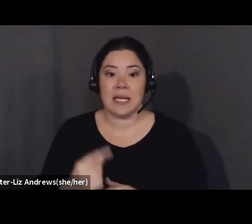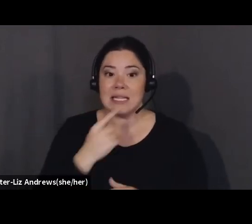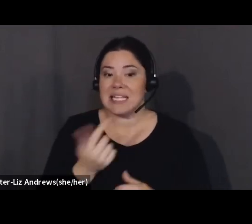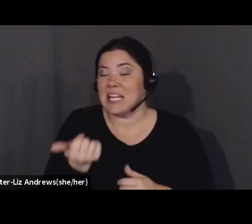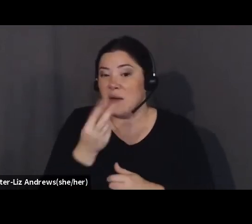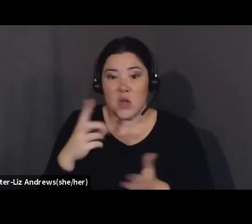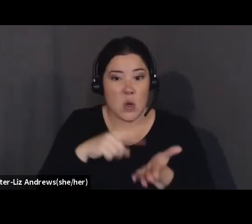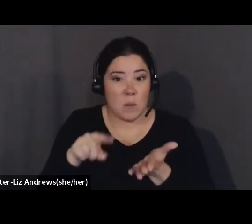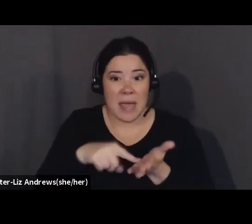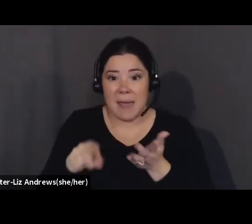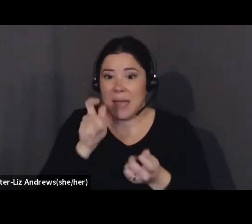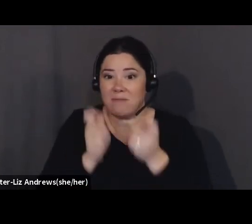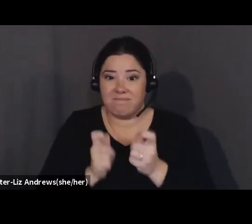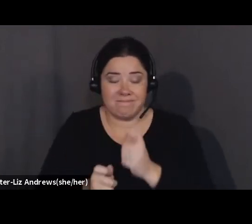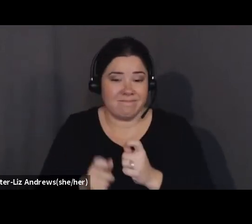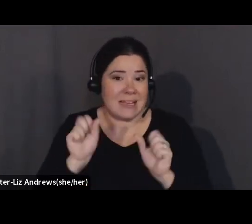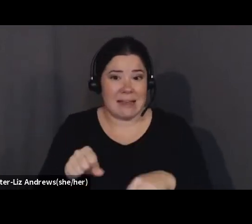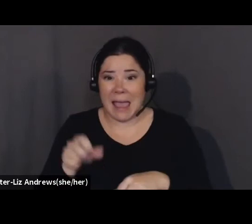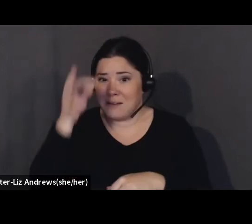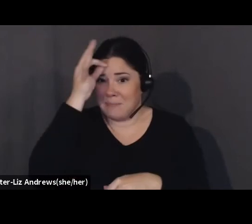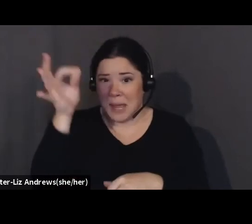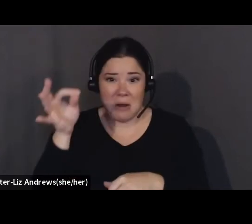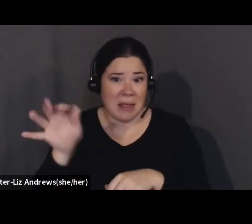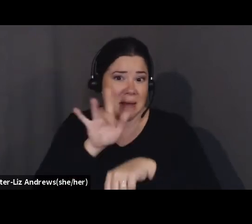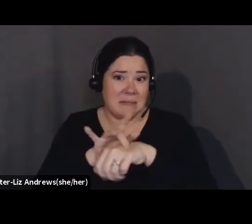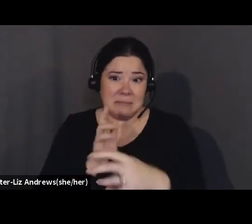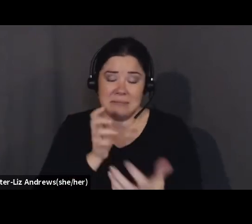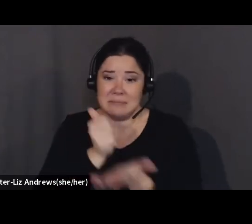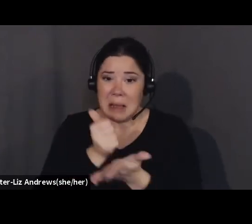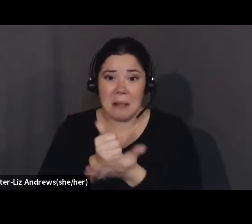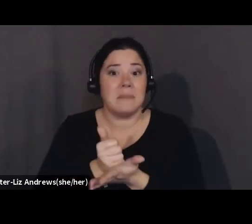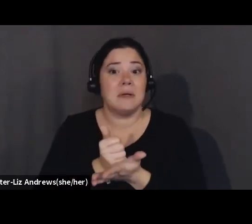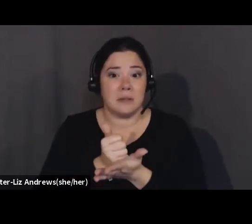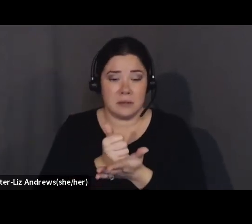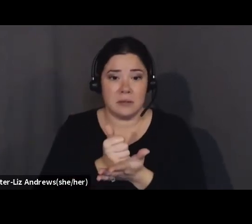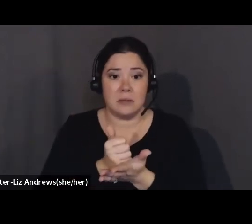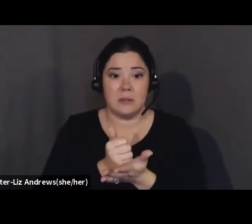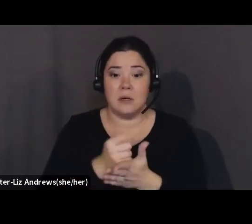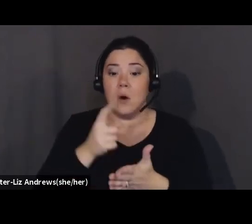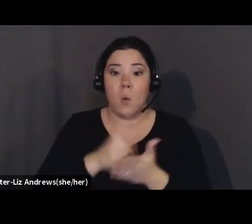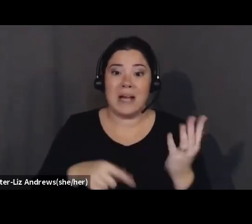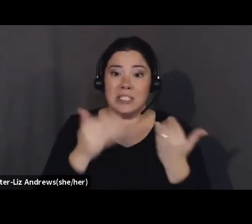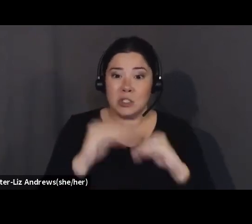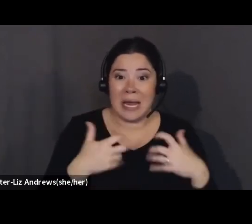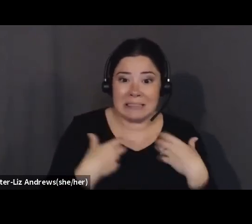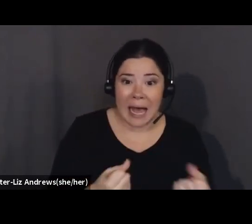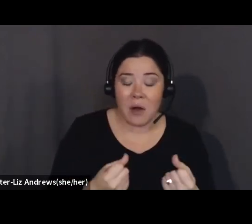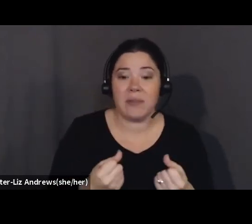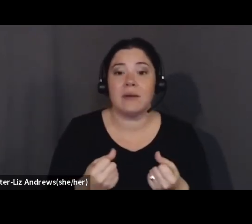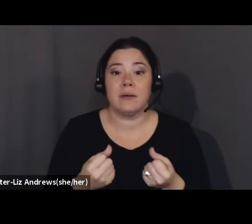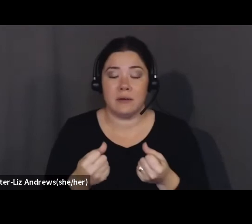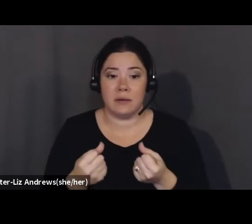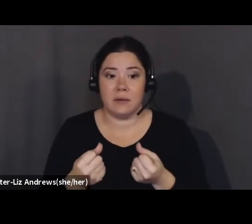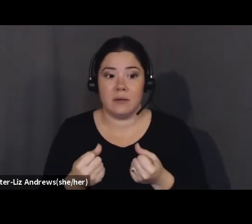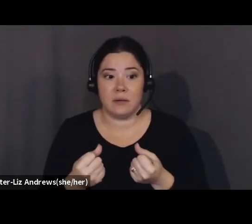of squarely addressing the deficits in social determinants of health that constrain health and drive spending trajectories for many